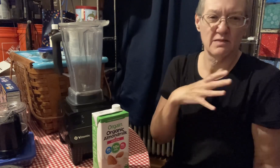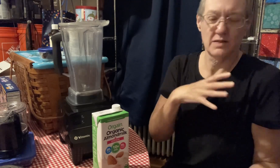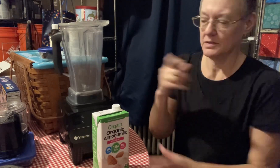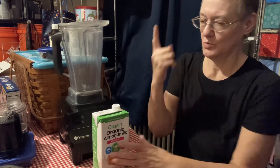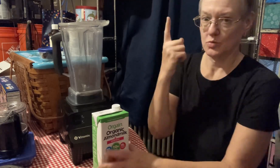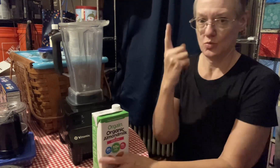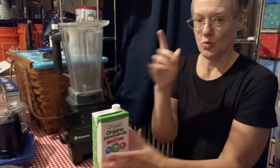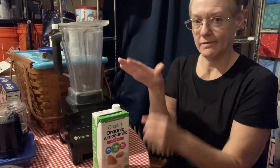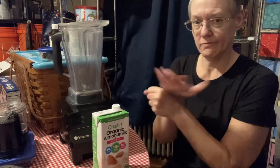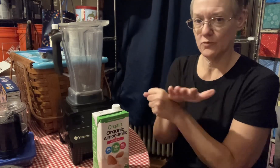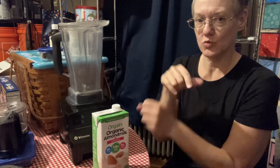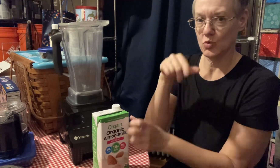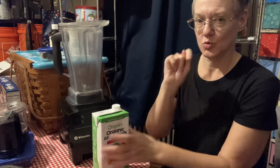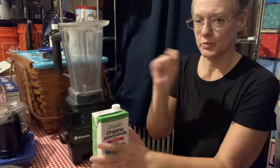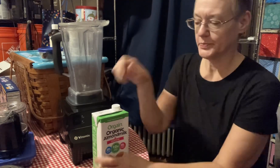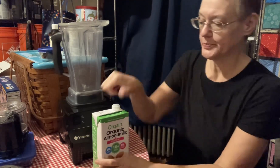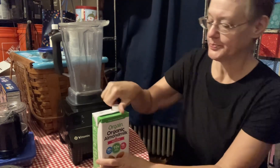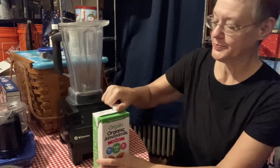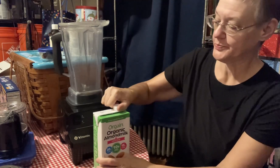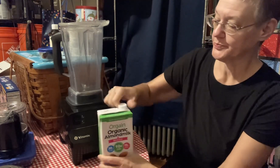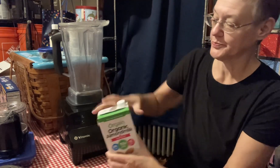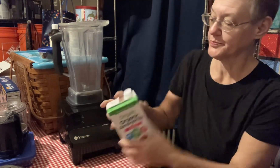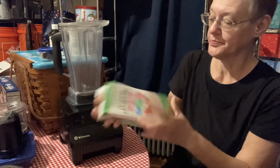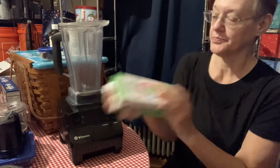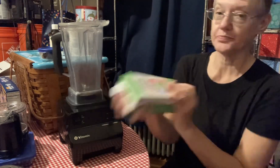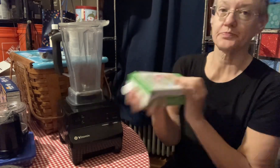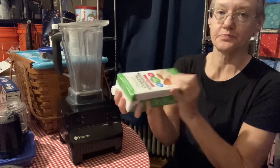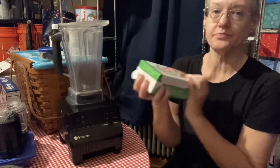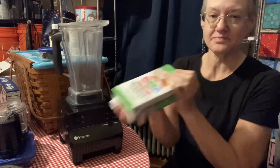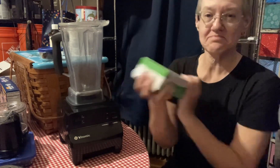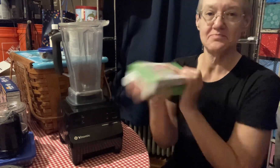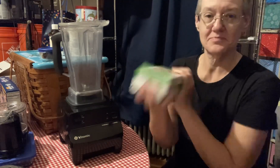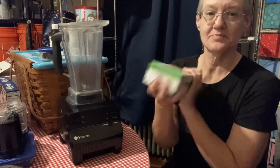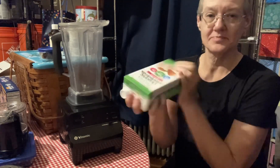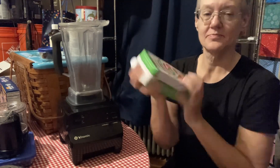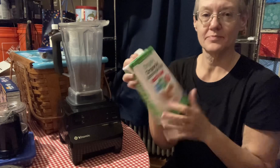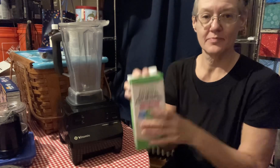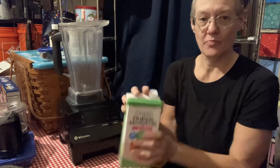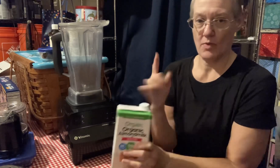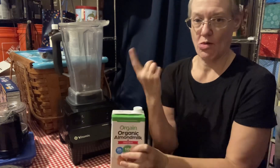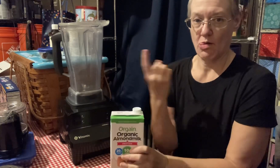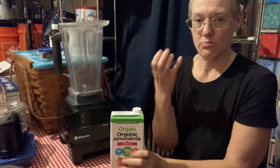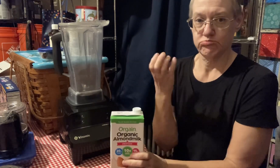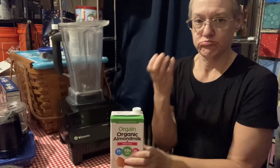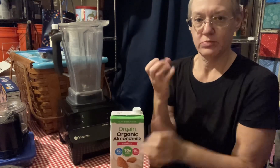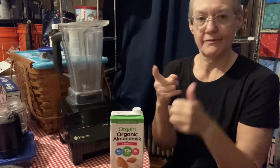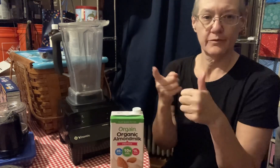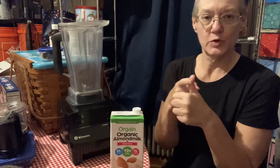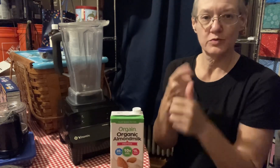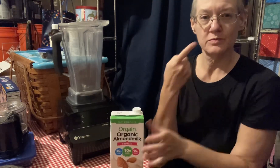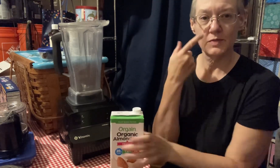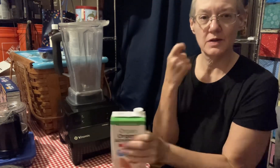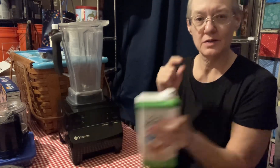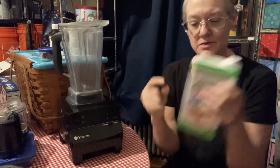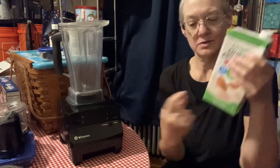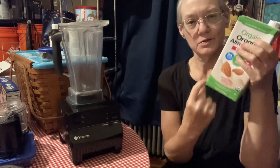milk is going to work fine. We're going to use the full quart. Shake it up well because a lot of it